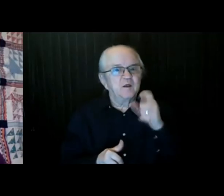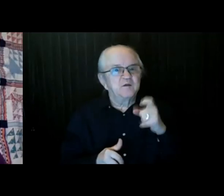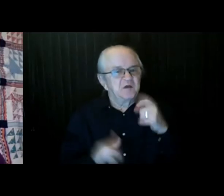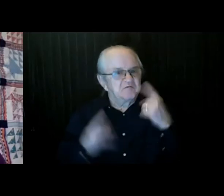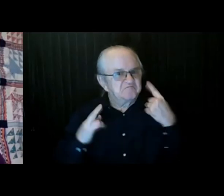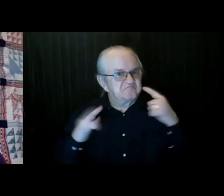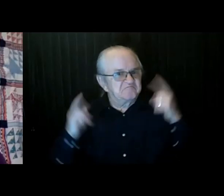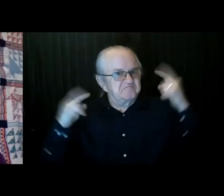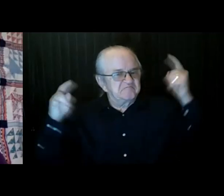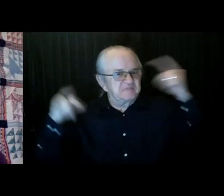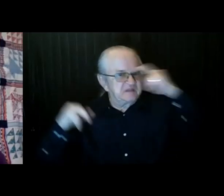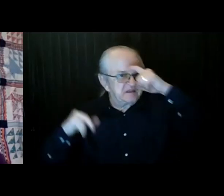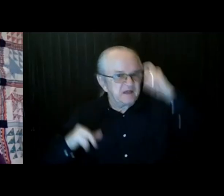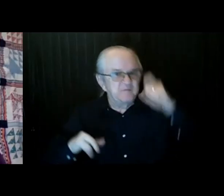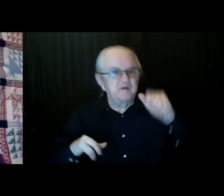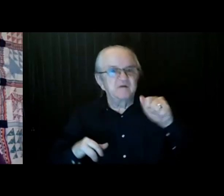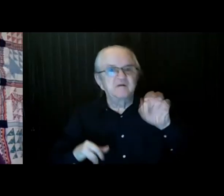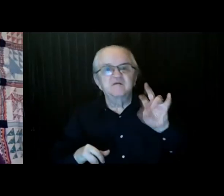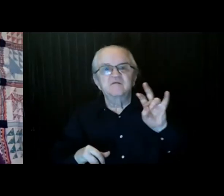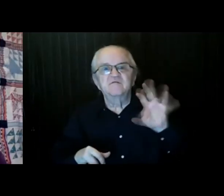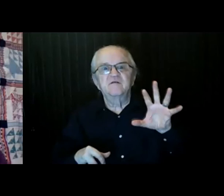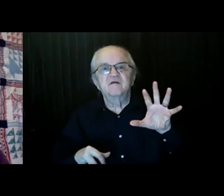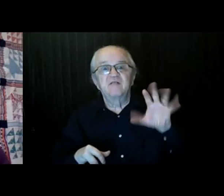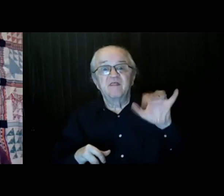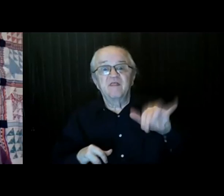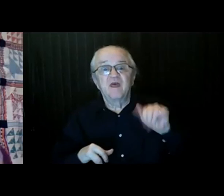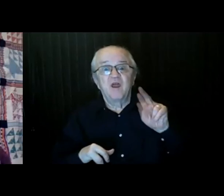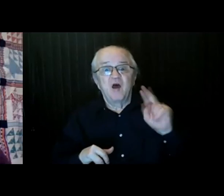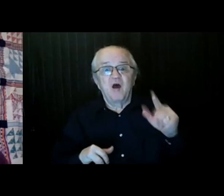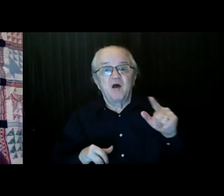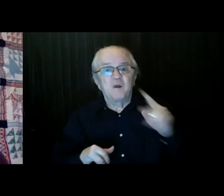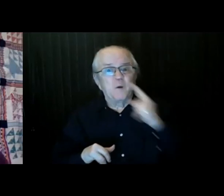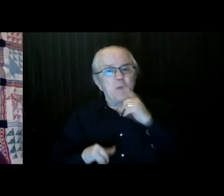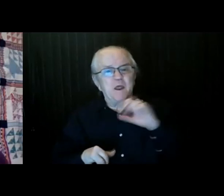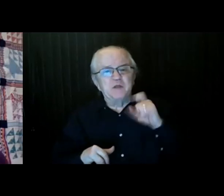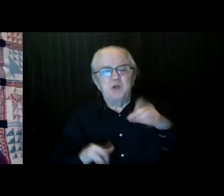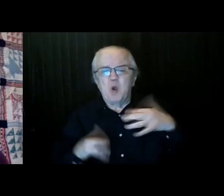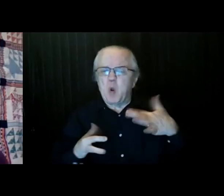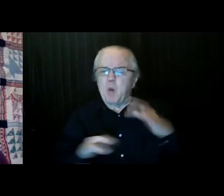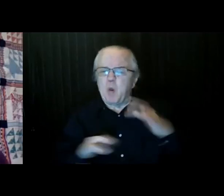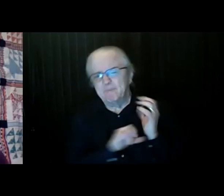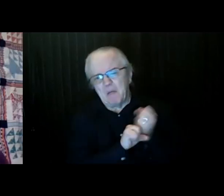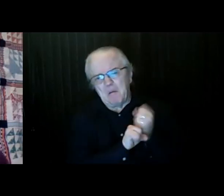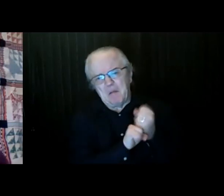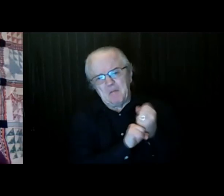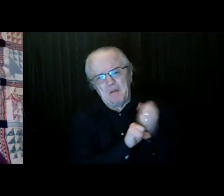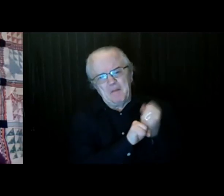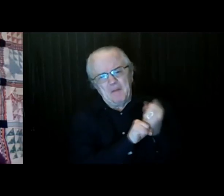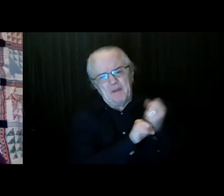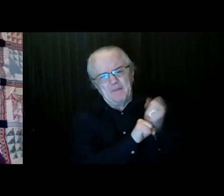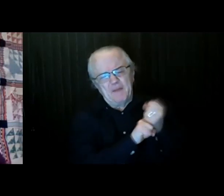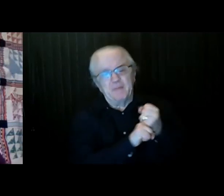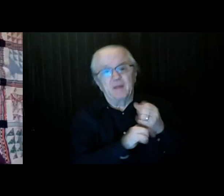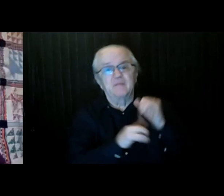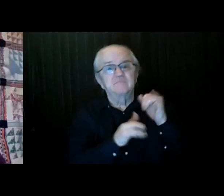of 75, and Red Sox that August were on fire. Right about the time my